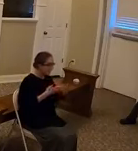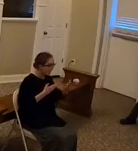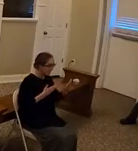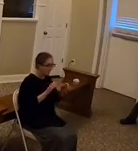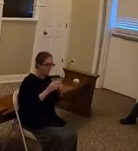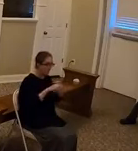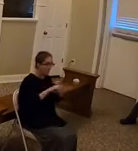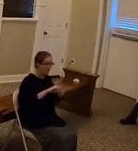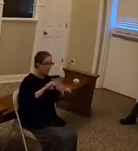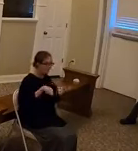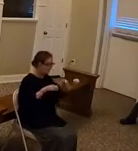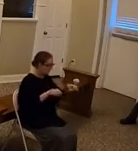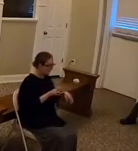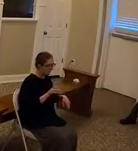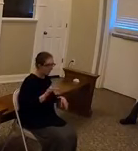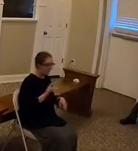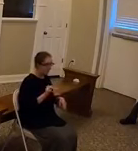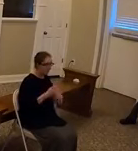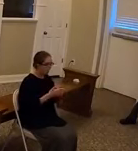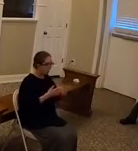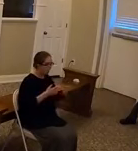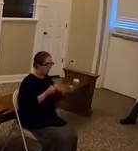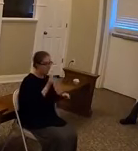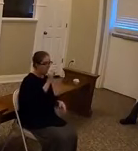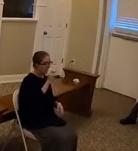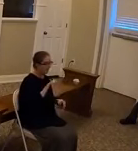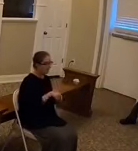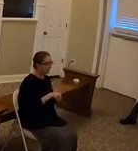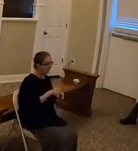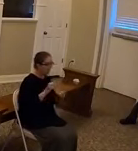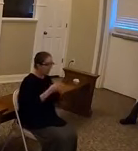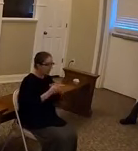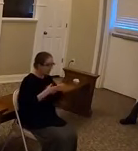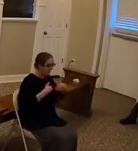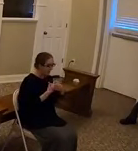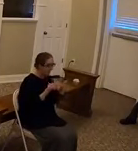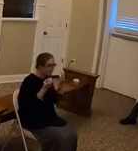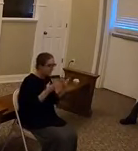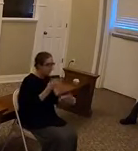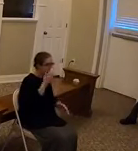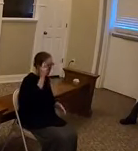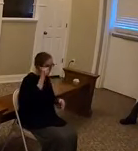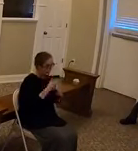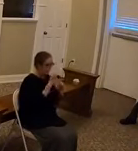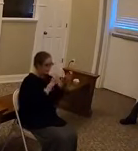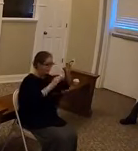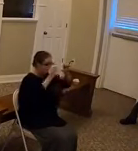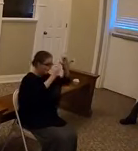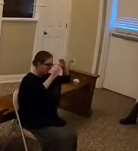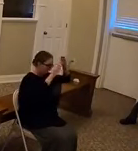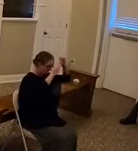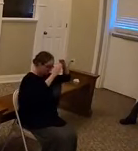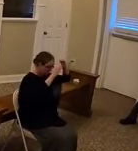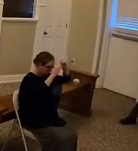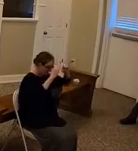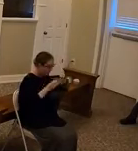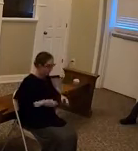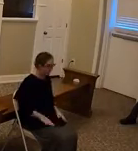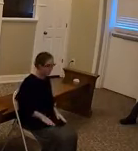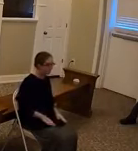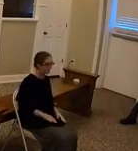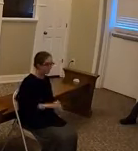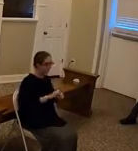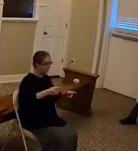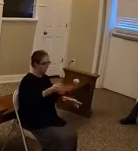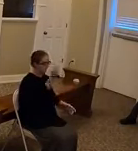what the enemy does. It doesn't matter how loud he gets. It doesn't matter how much he knows how to build fortifications. Amen.